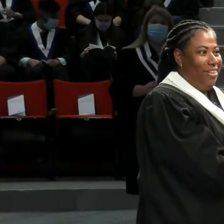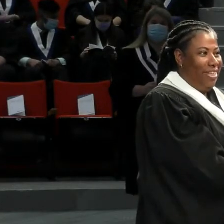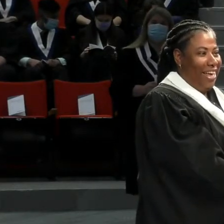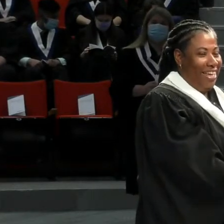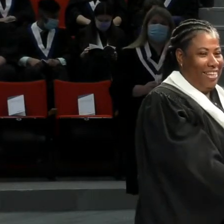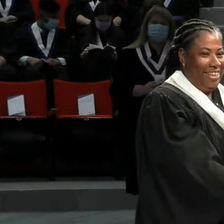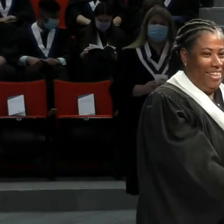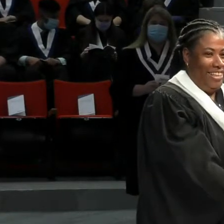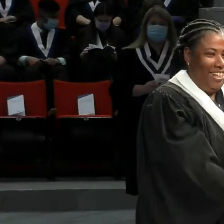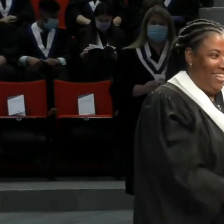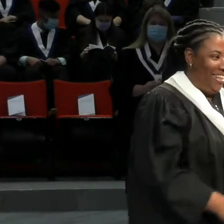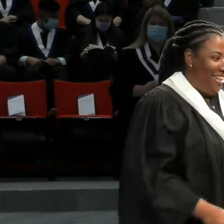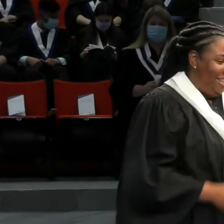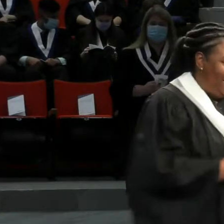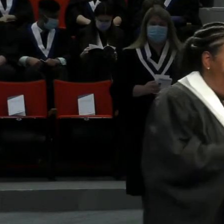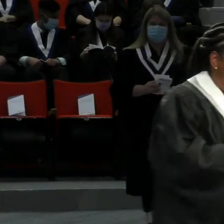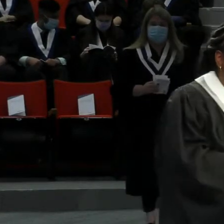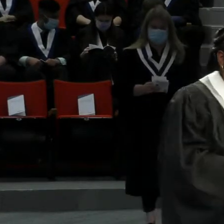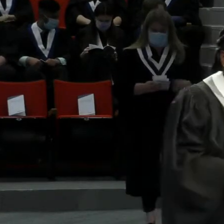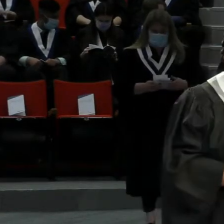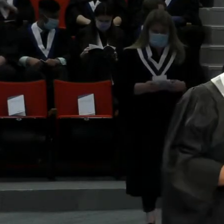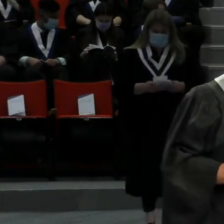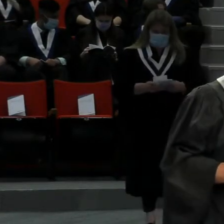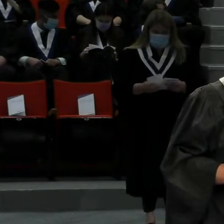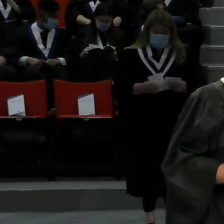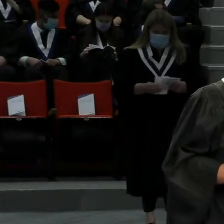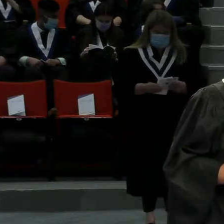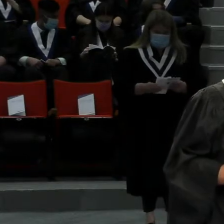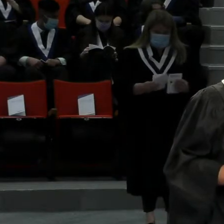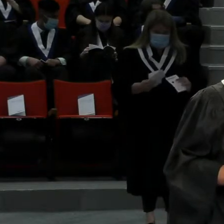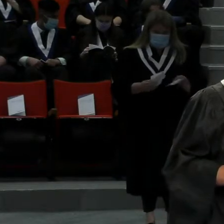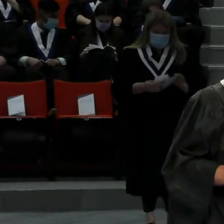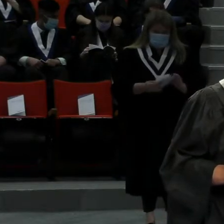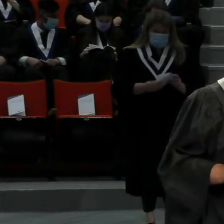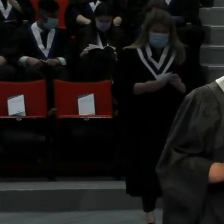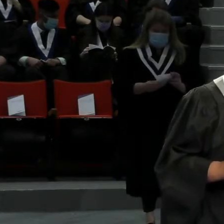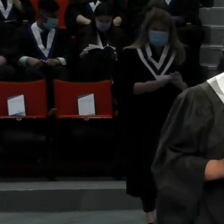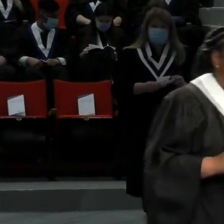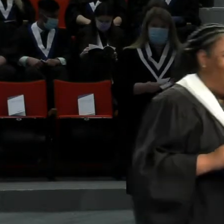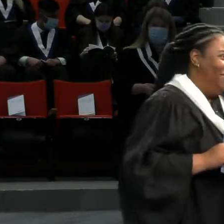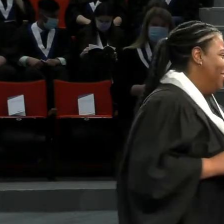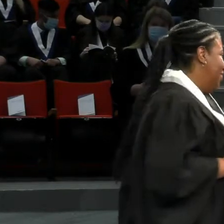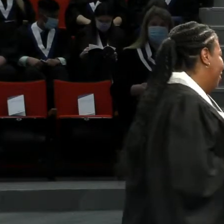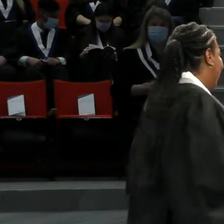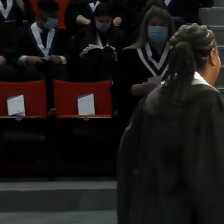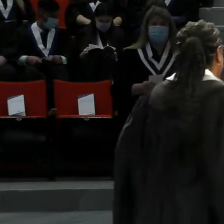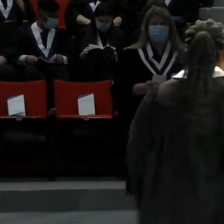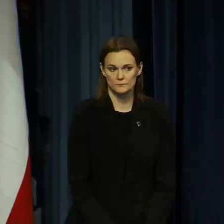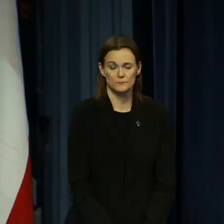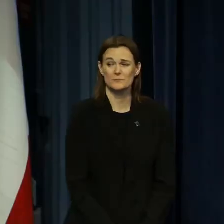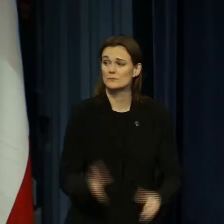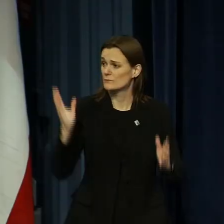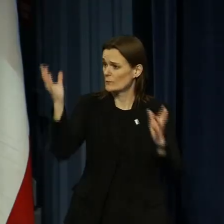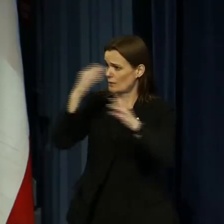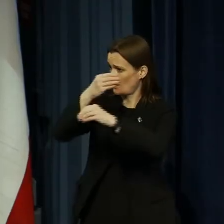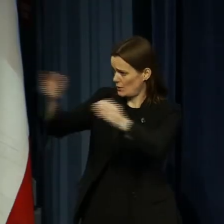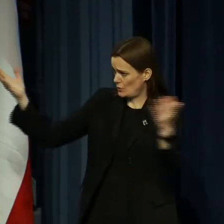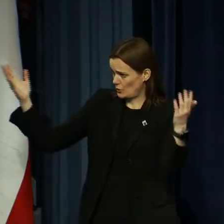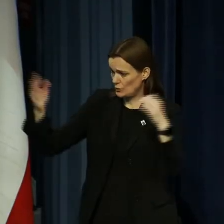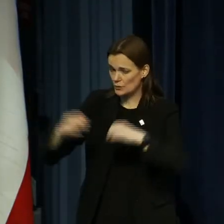privilege to present Claudette Ligo with an honorary Nscc diploma. After graduating from high